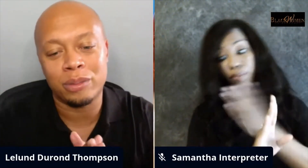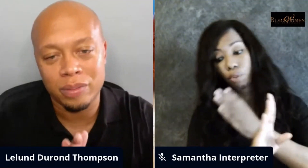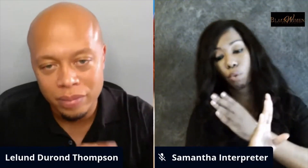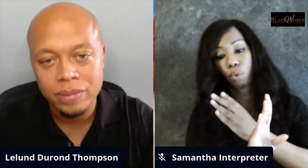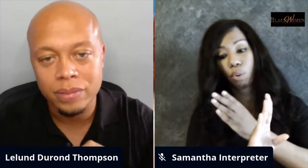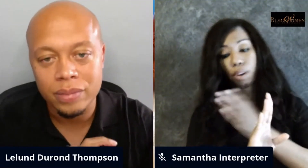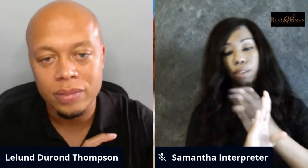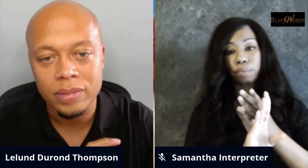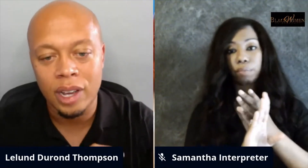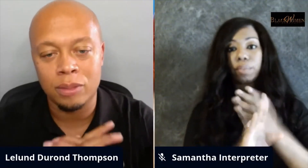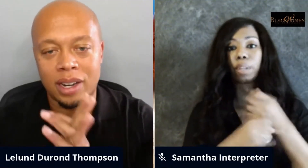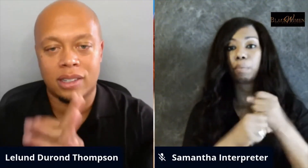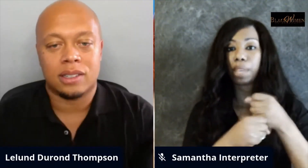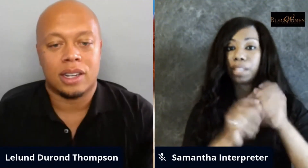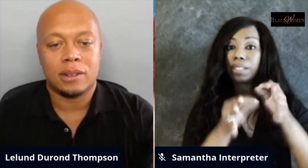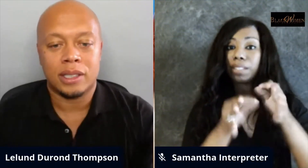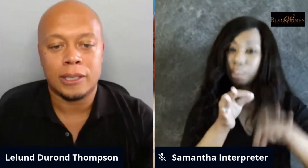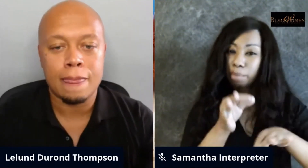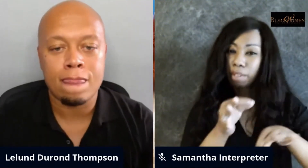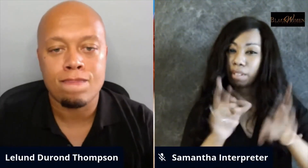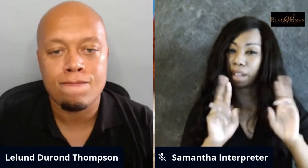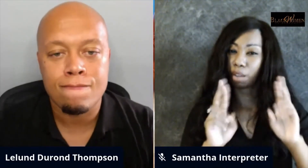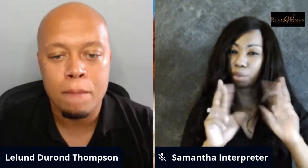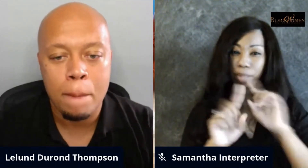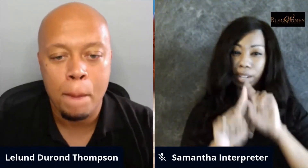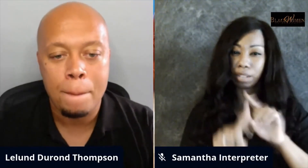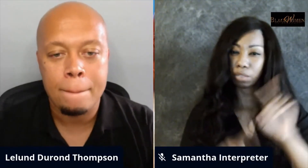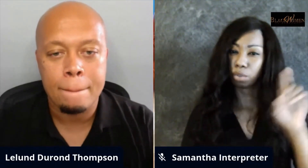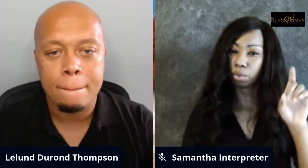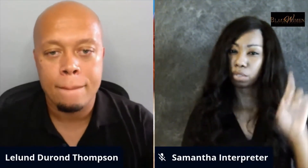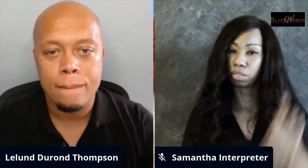room. I hope that answers that question.